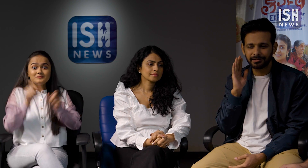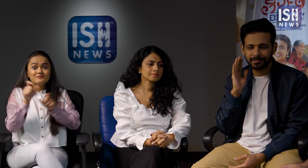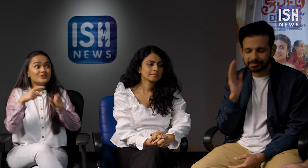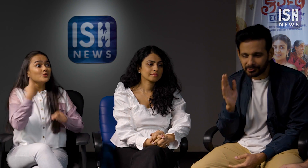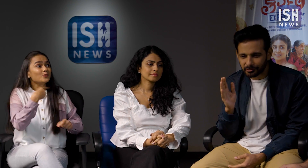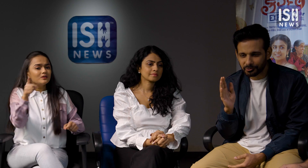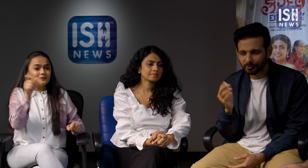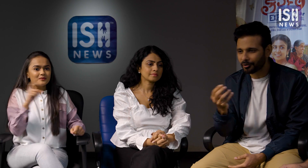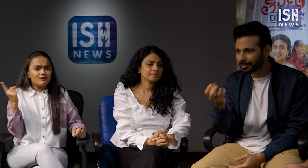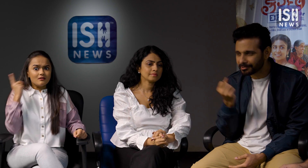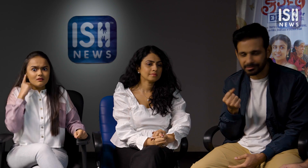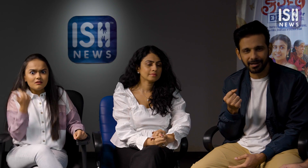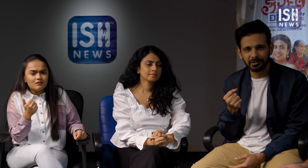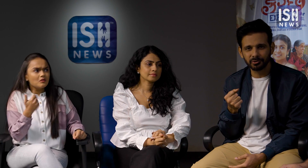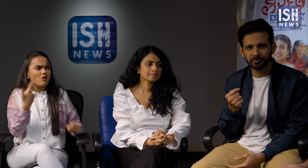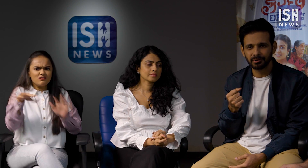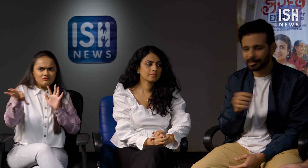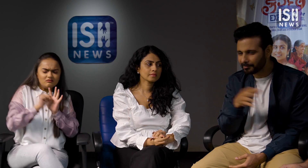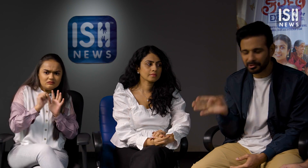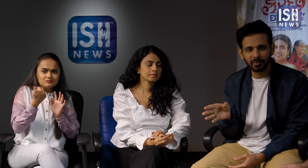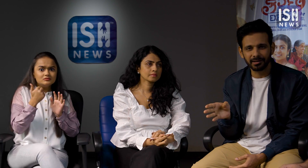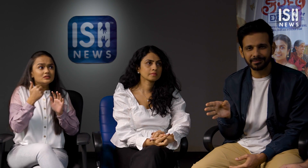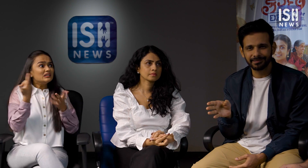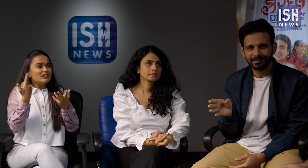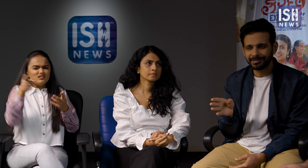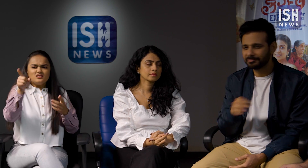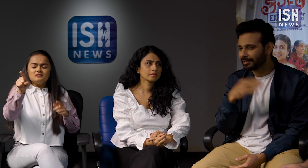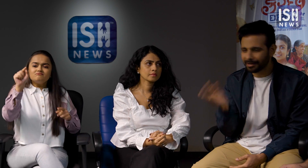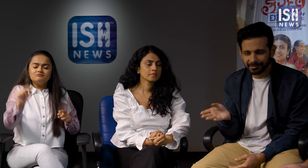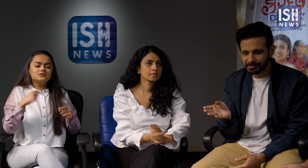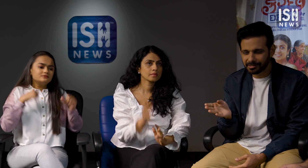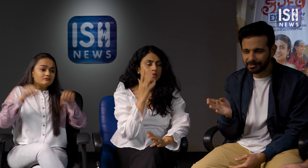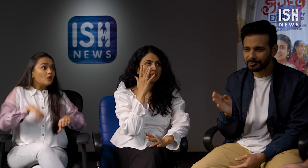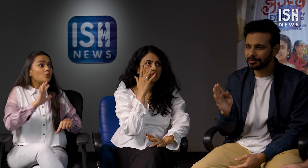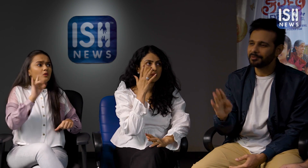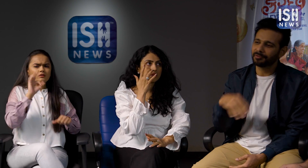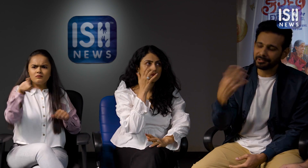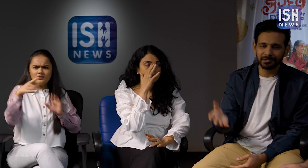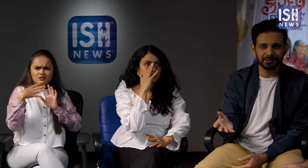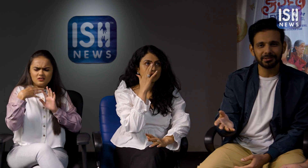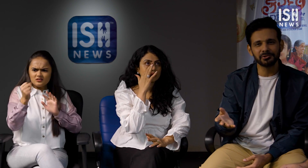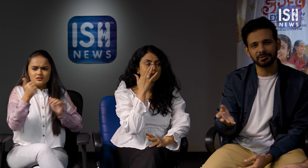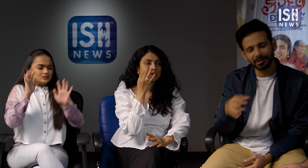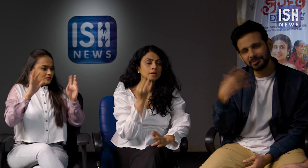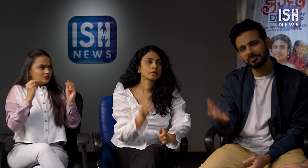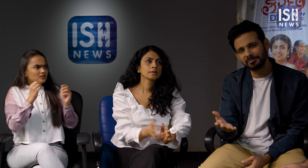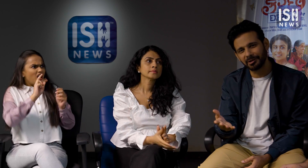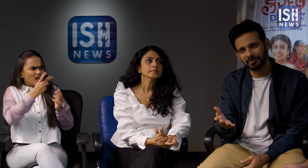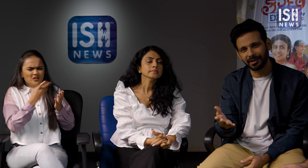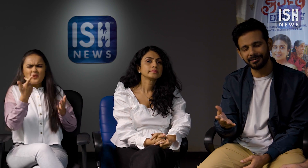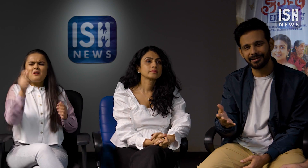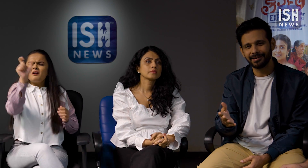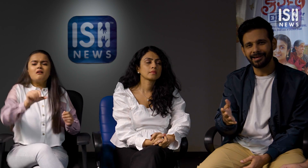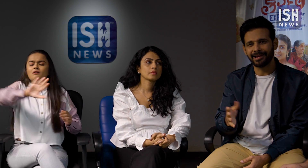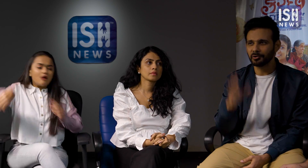can't listen to you or understand you come in the way. If they can't understand you, find another human being